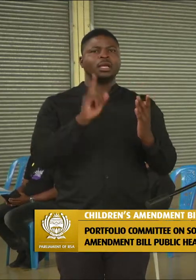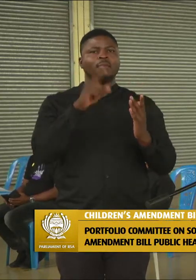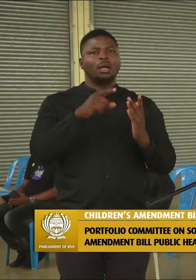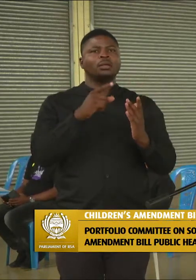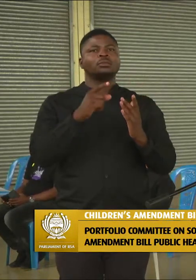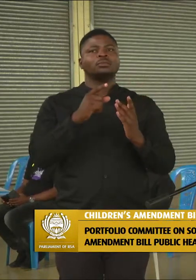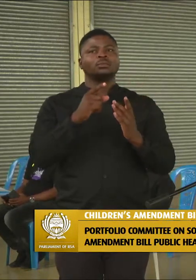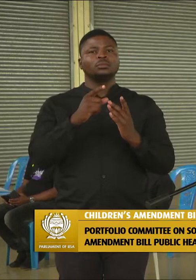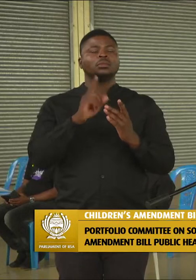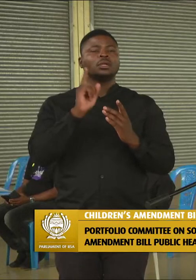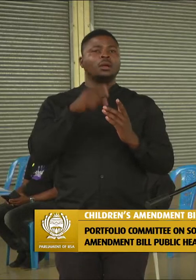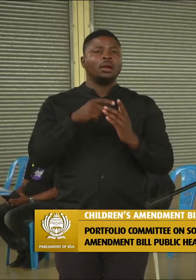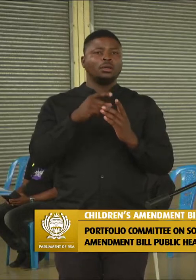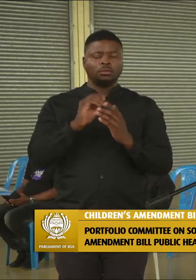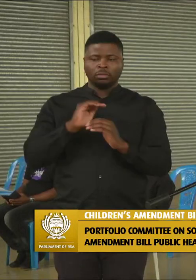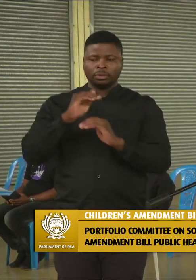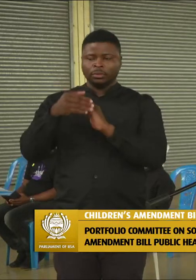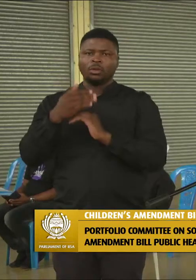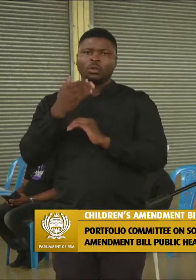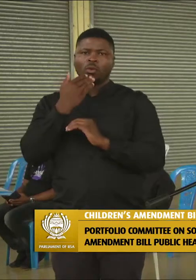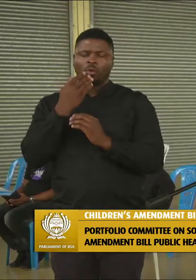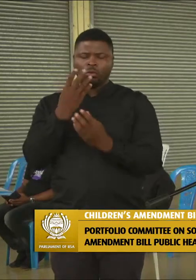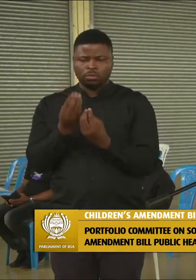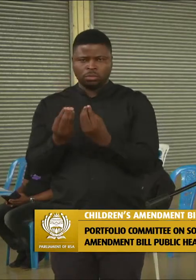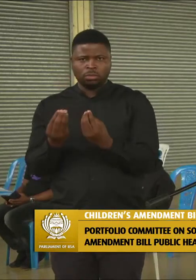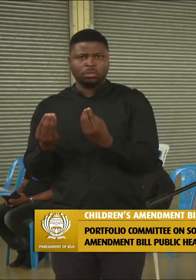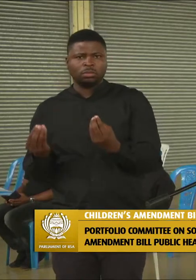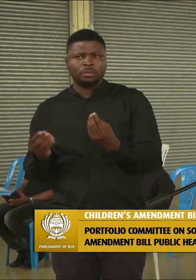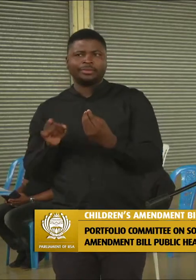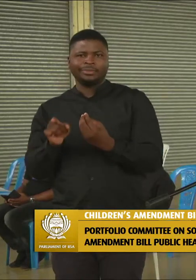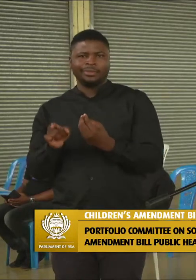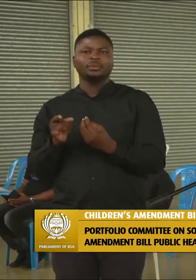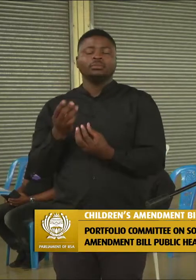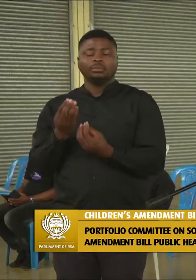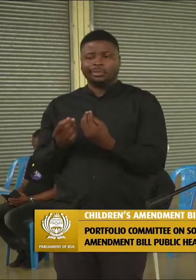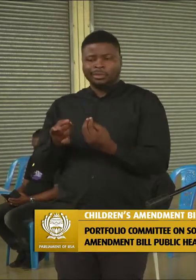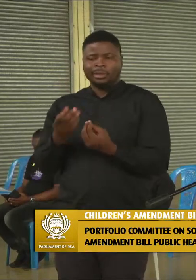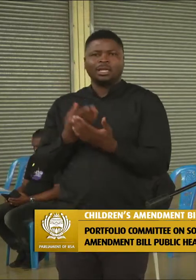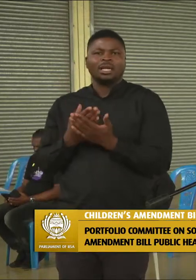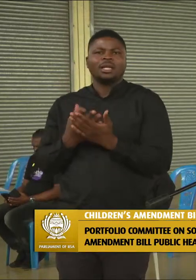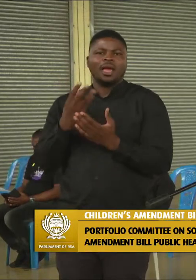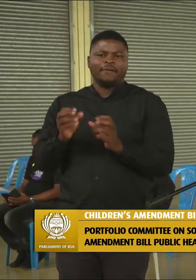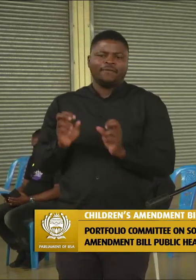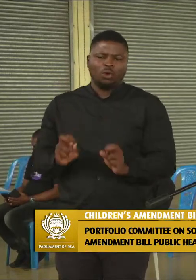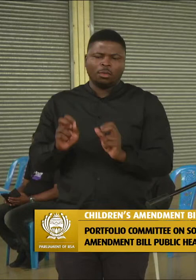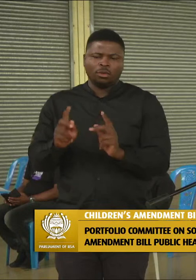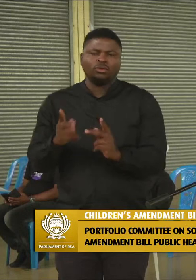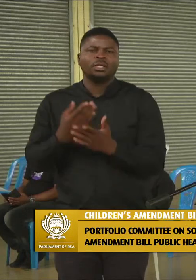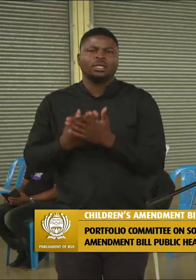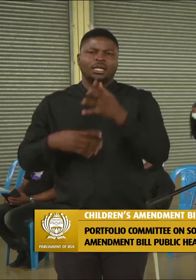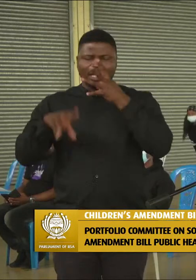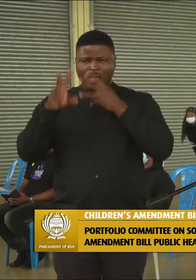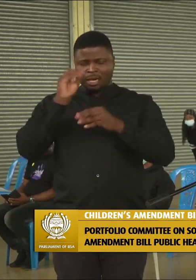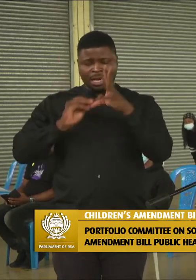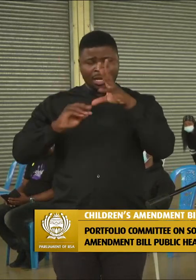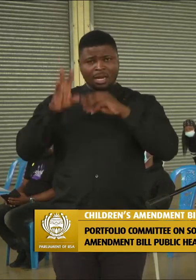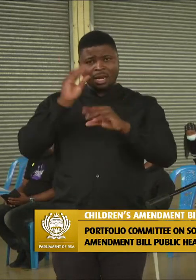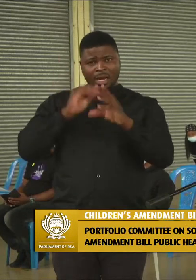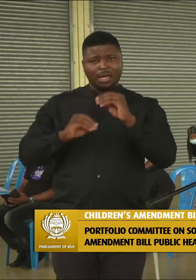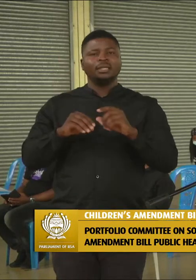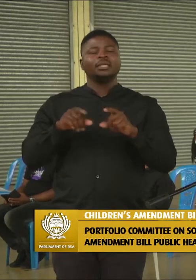abantwana noma usupport ekutheni umntwana abe nalilungelo lokufunda uthola ukuthi lo mthetho ama role players